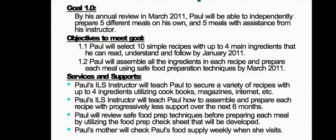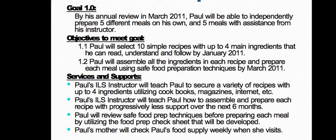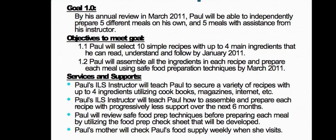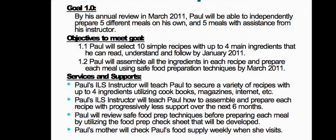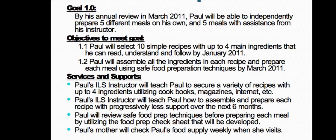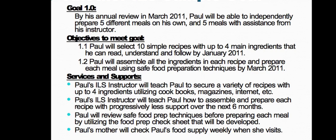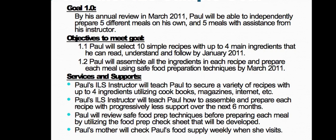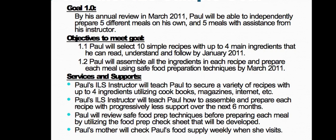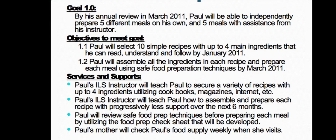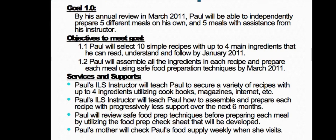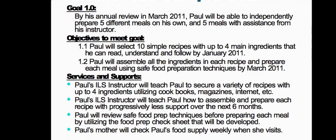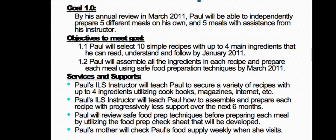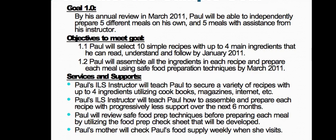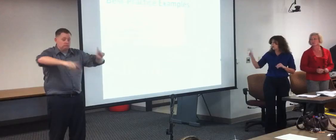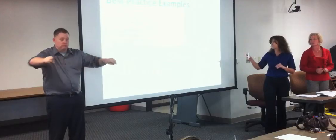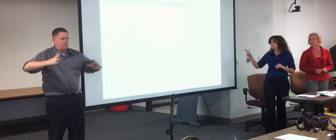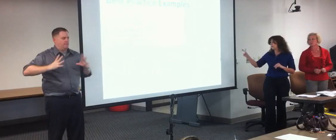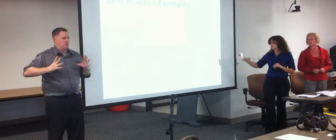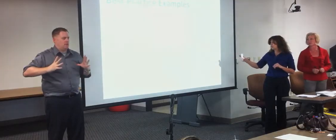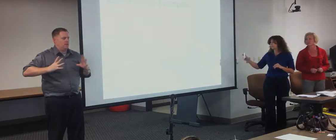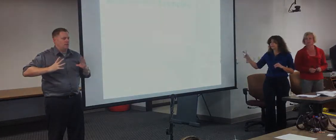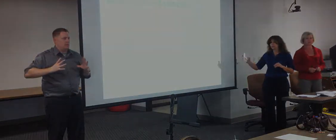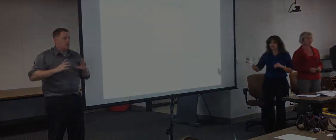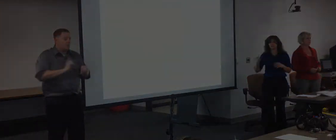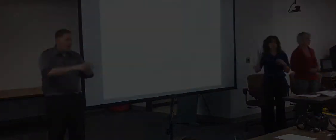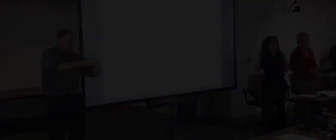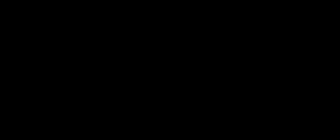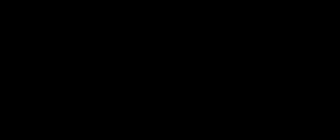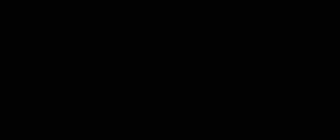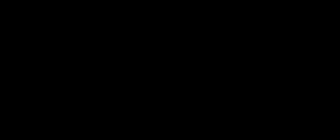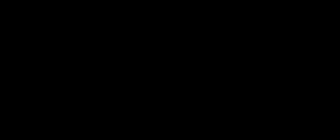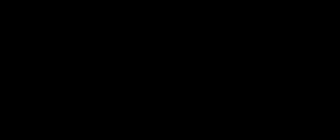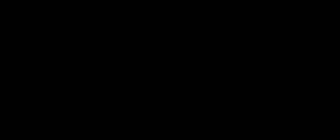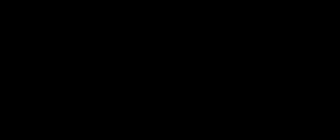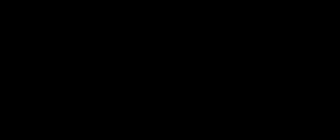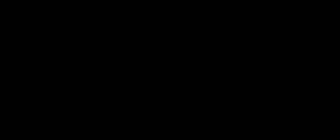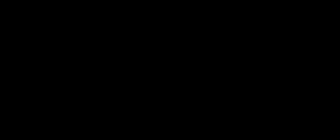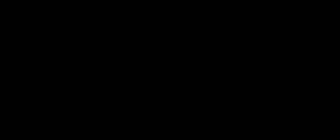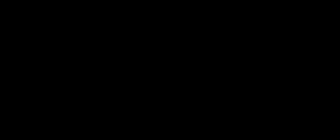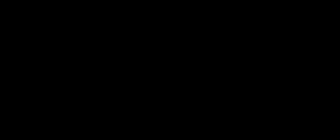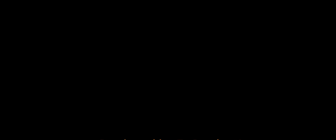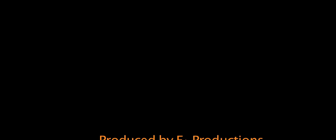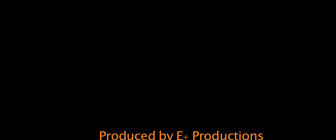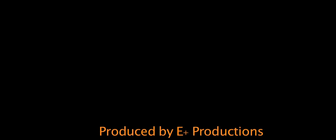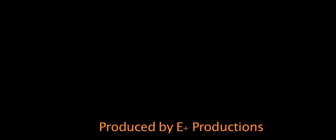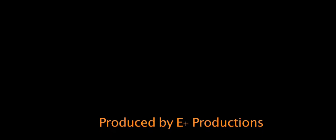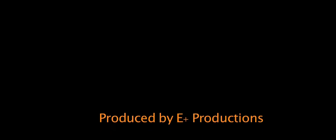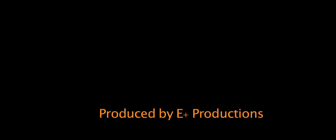that's great. The content and measurability is the important part.